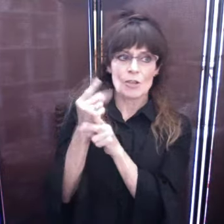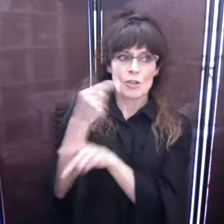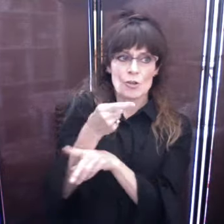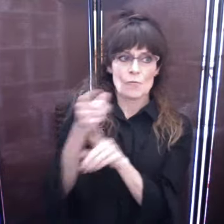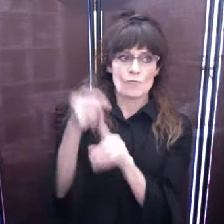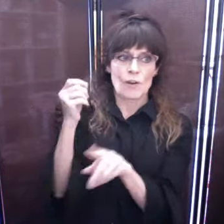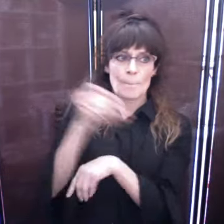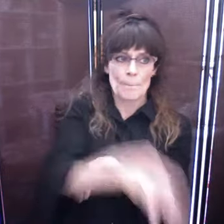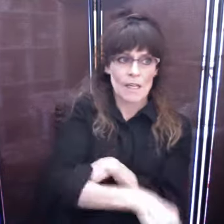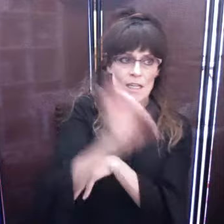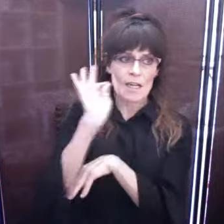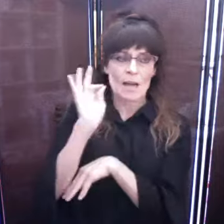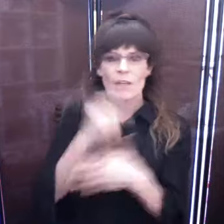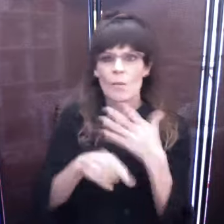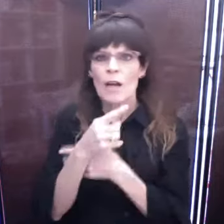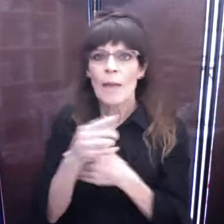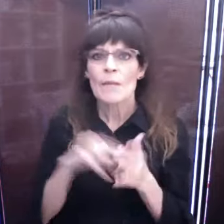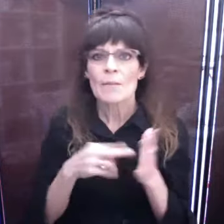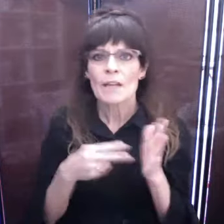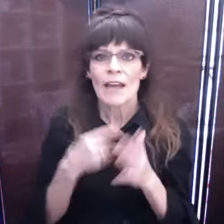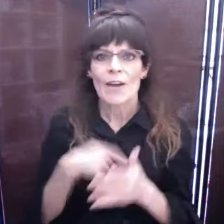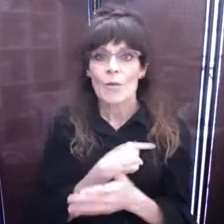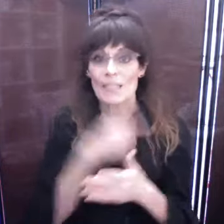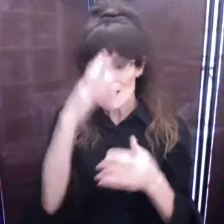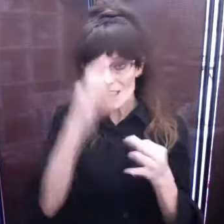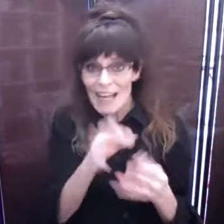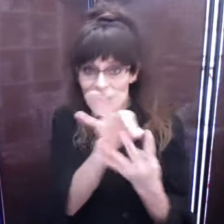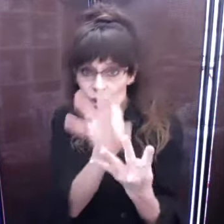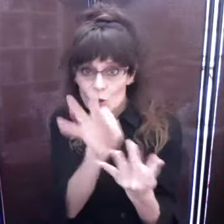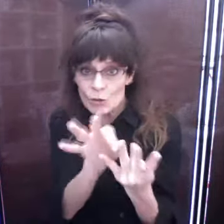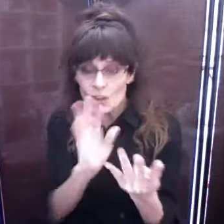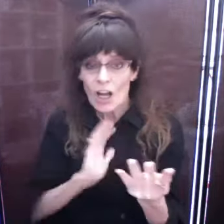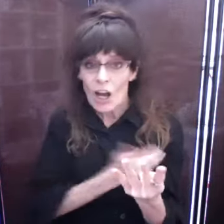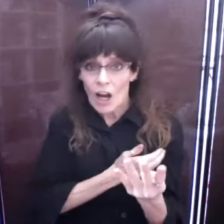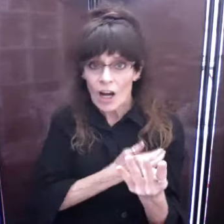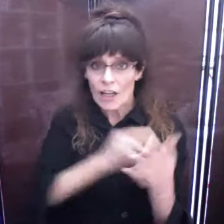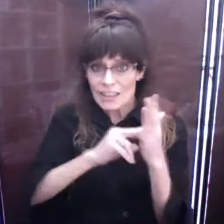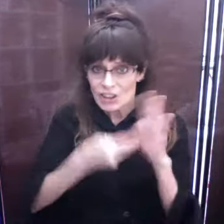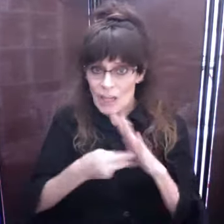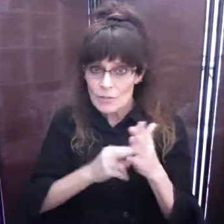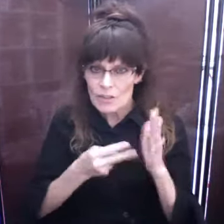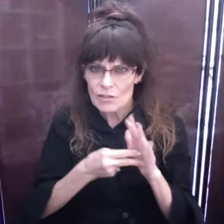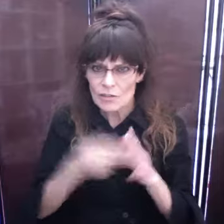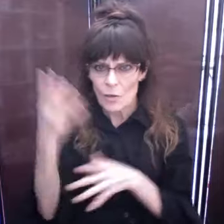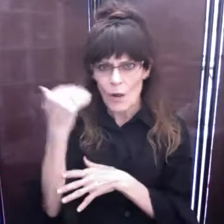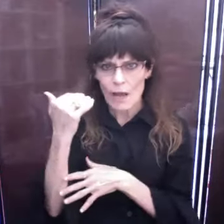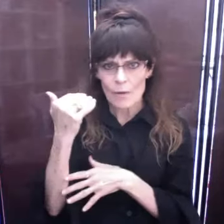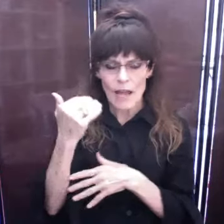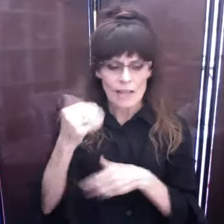what I mean by that is we get to choose our conception, right? So why would I turn my will of my life over to something